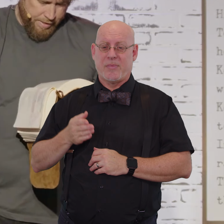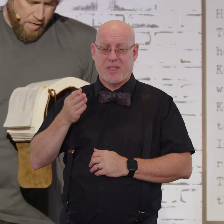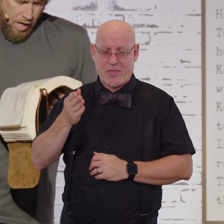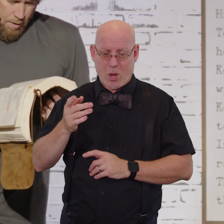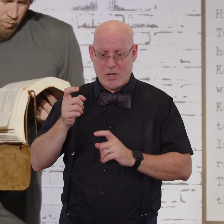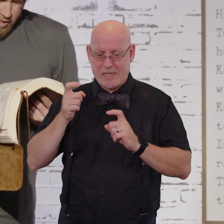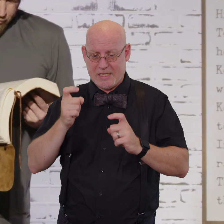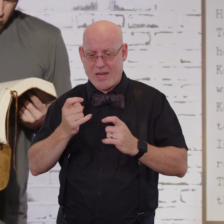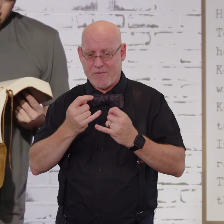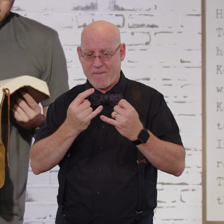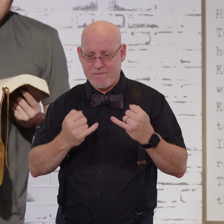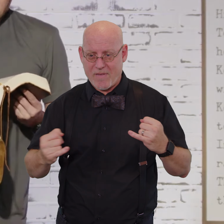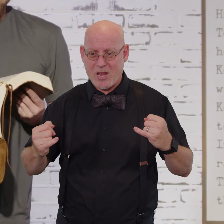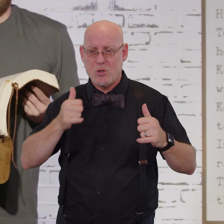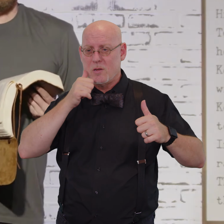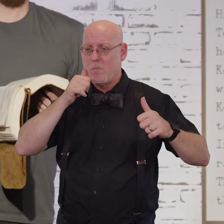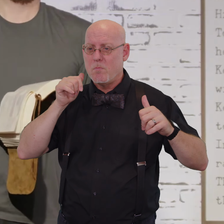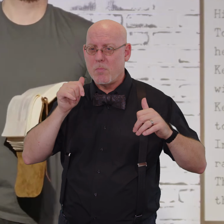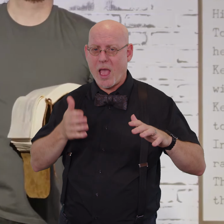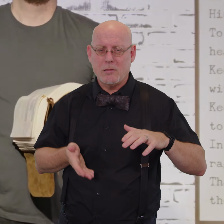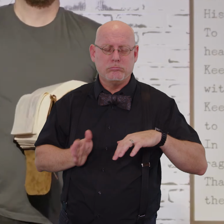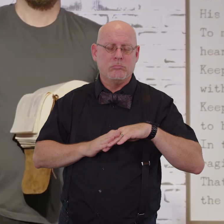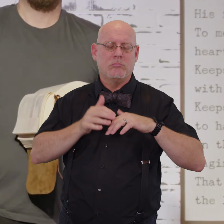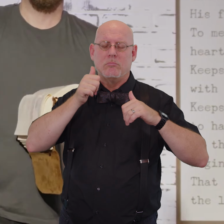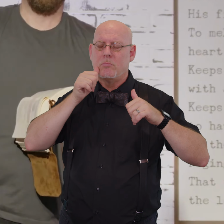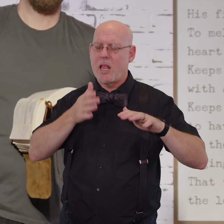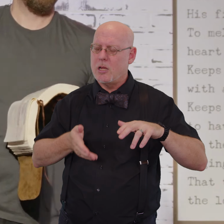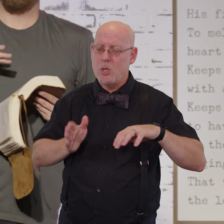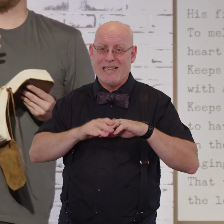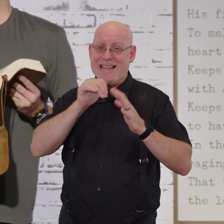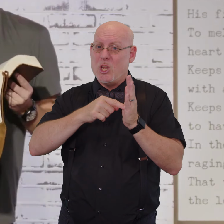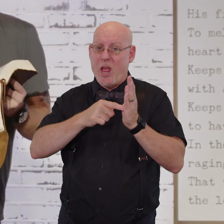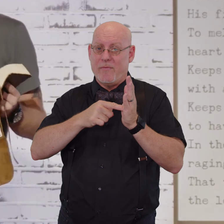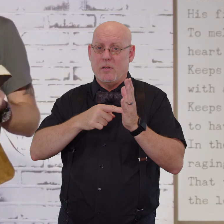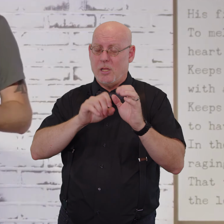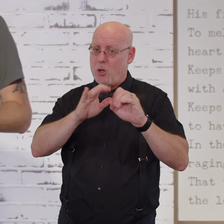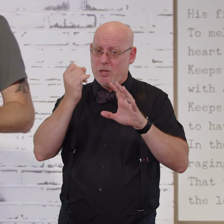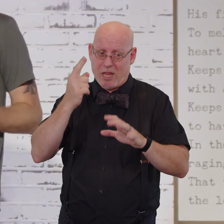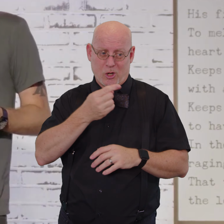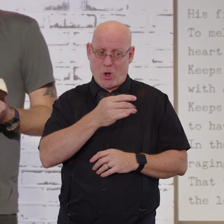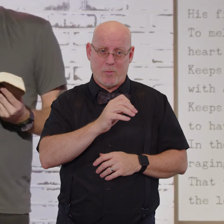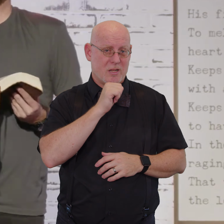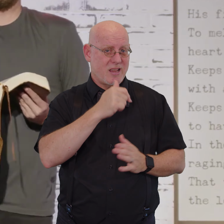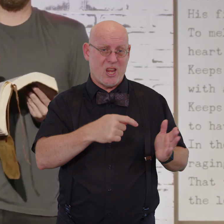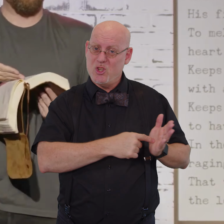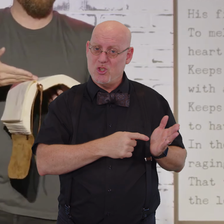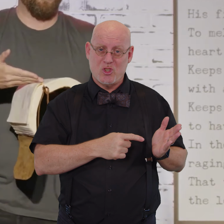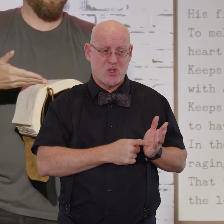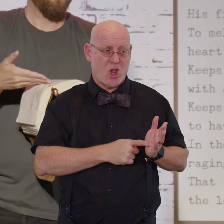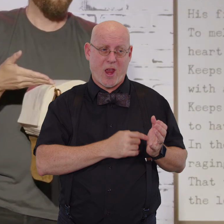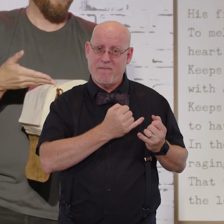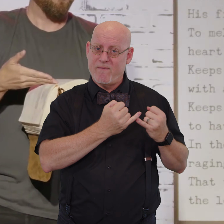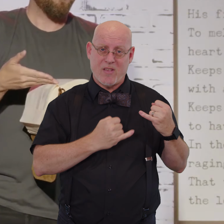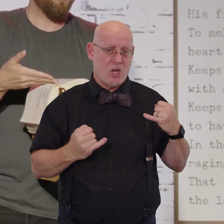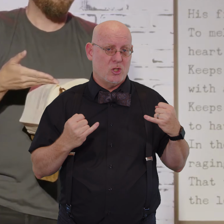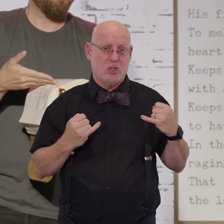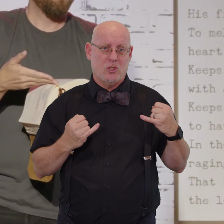and there I will give her her vineyards blessing upon blessing undeserved clearly we get it Gomer is not deserving